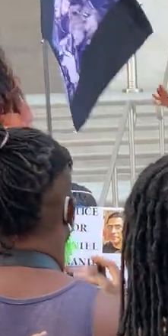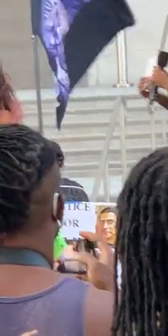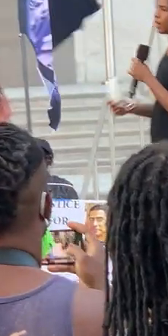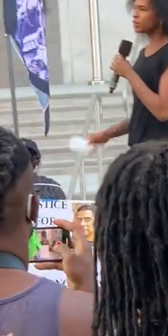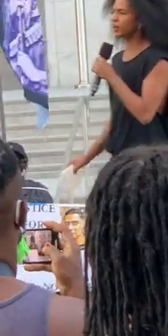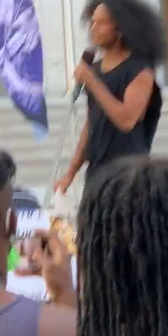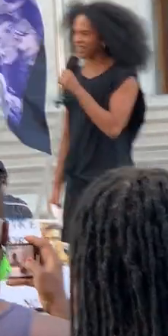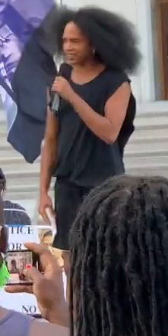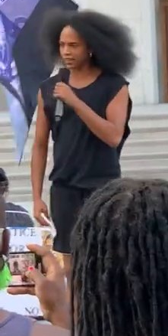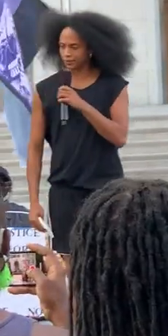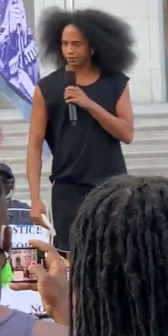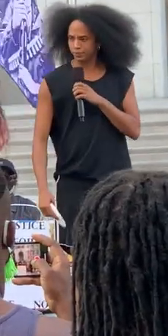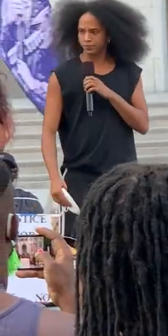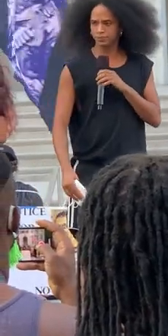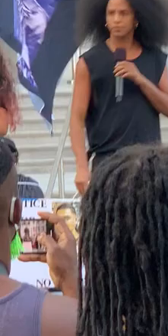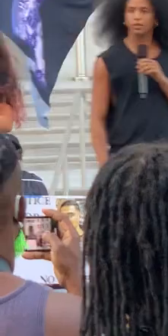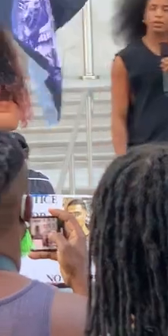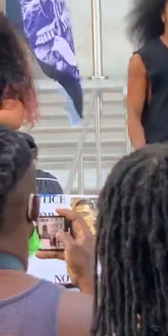In